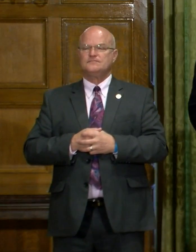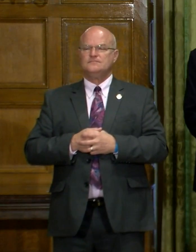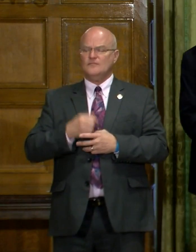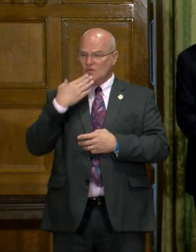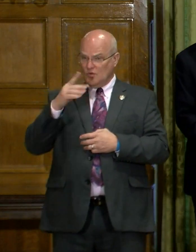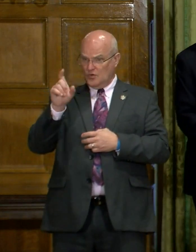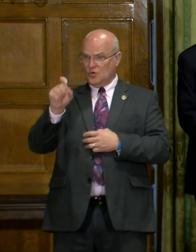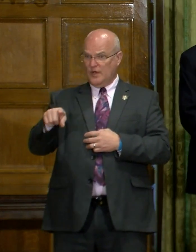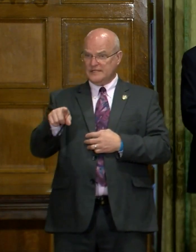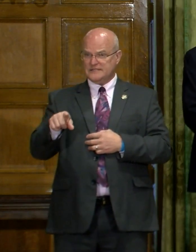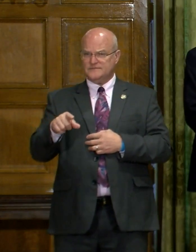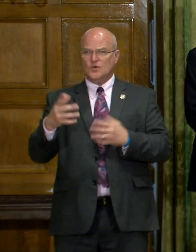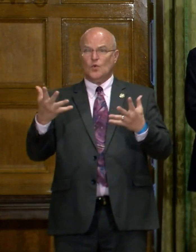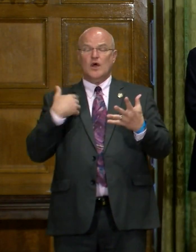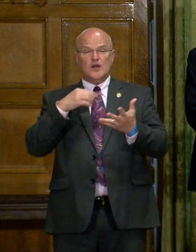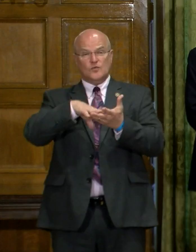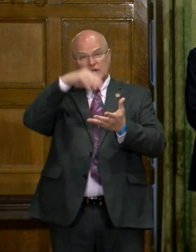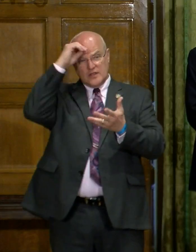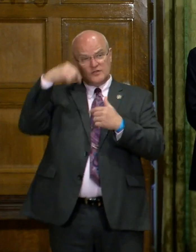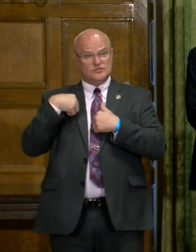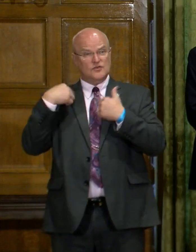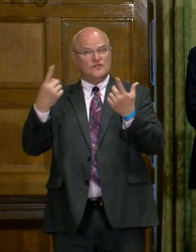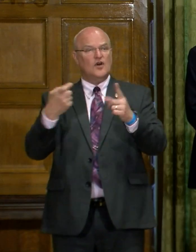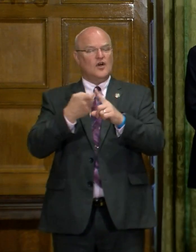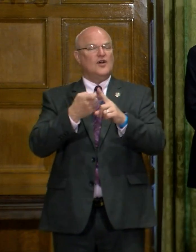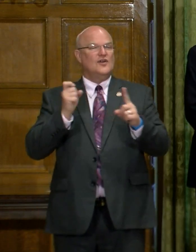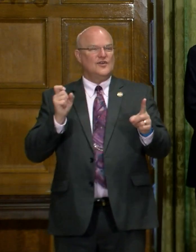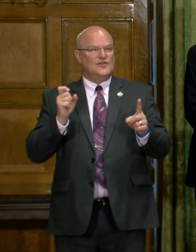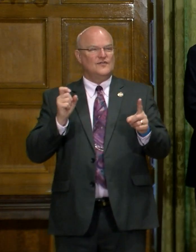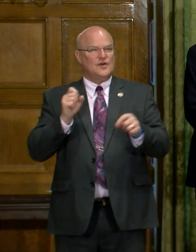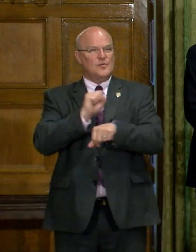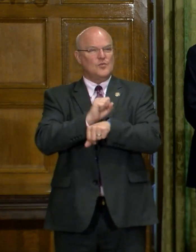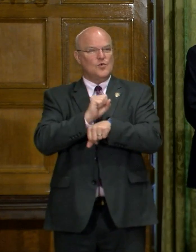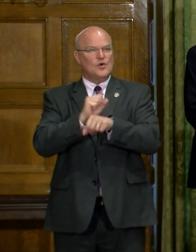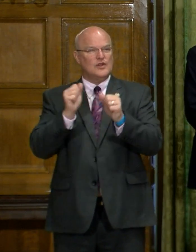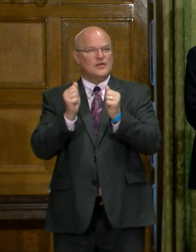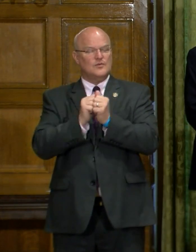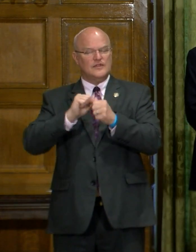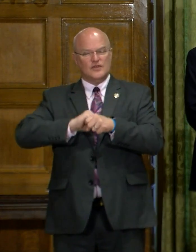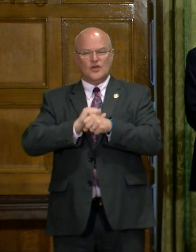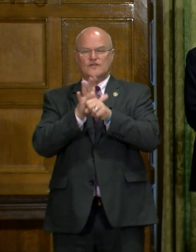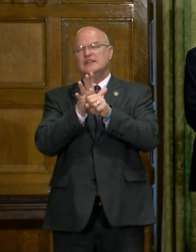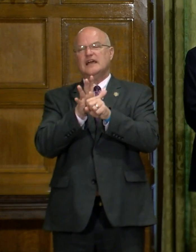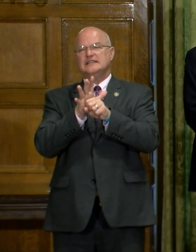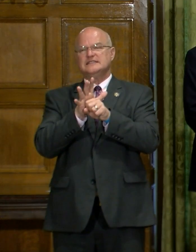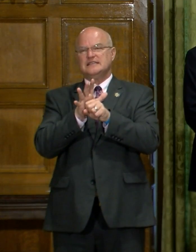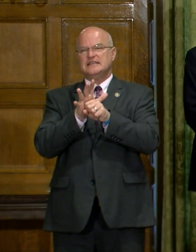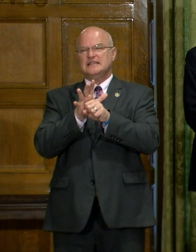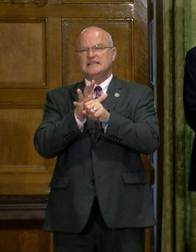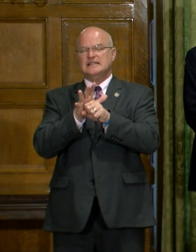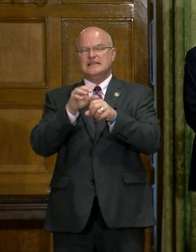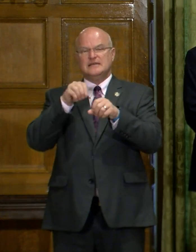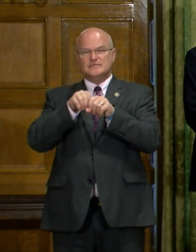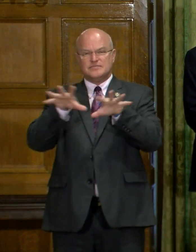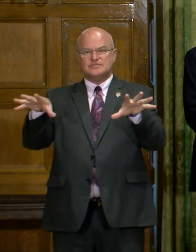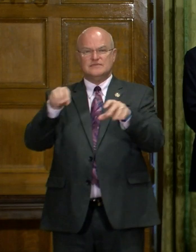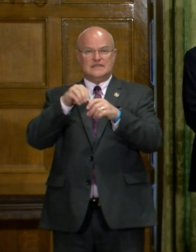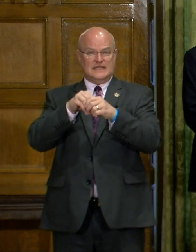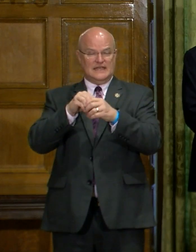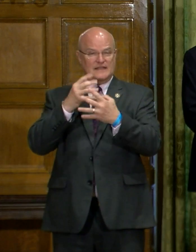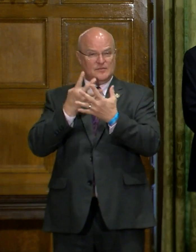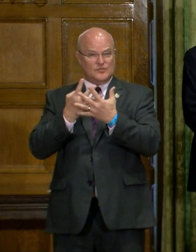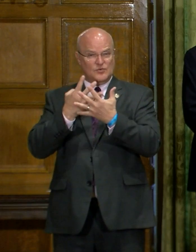Thank you. It's a good question. The question is, what have we learned so far from working on the COVID-19 outbreak within